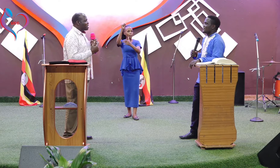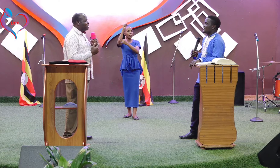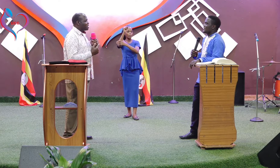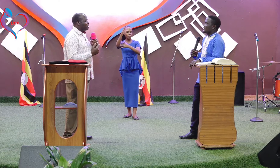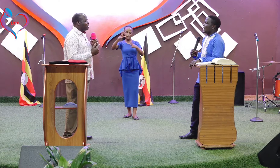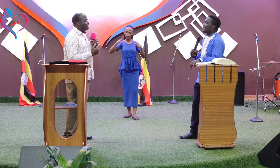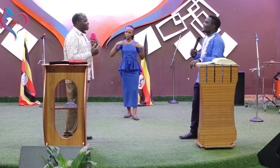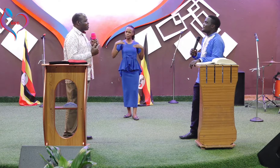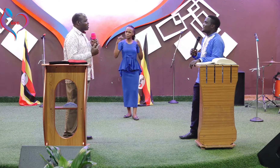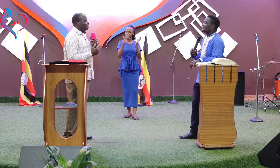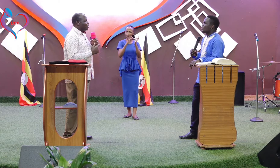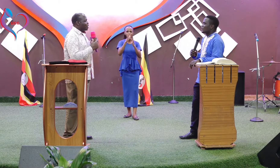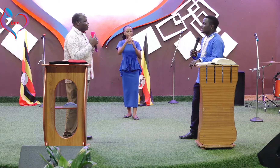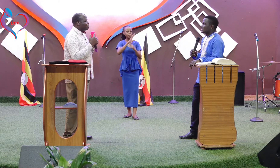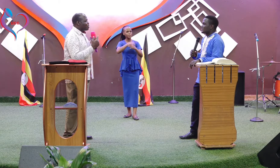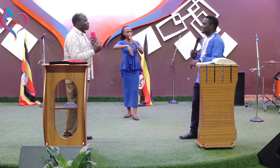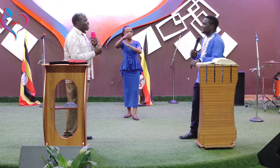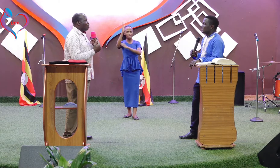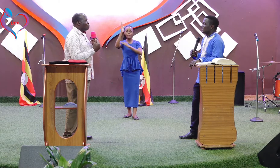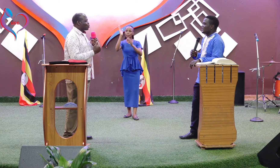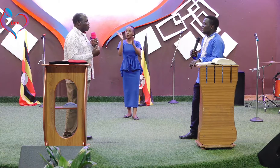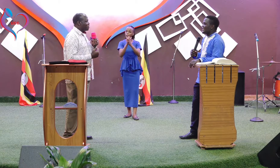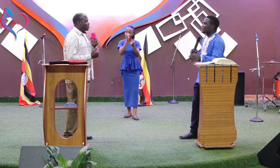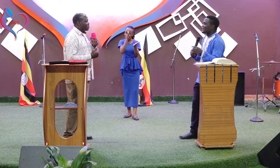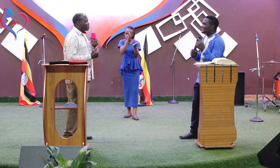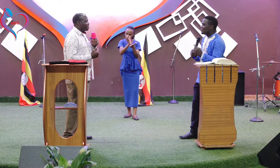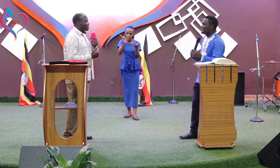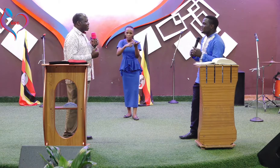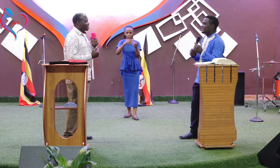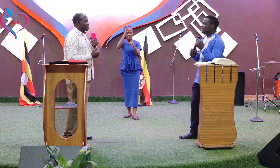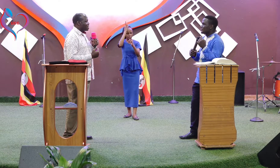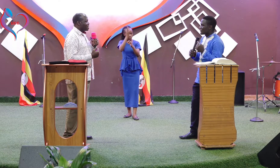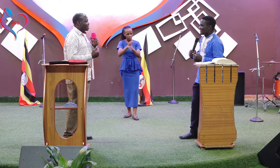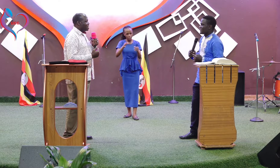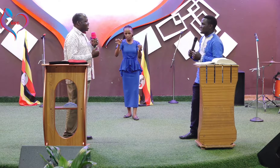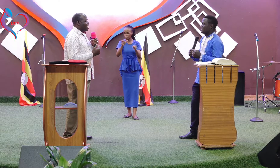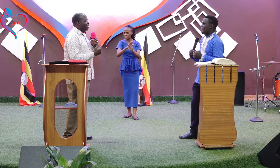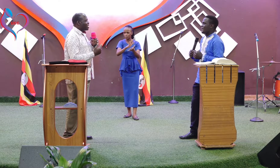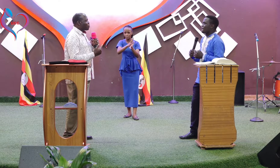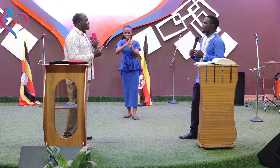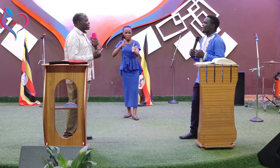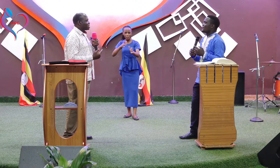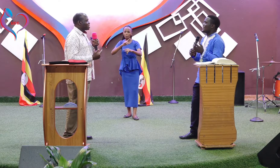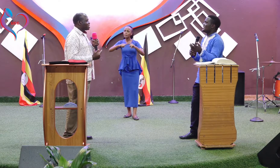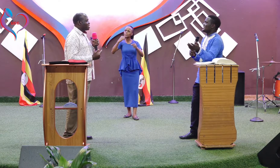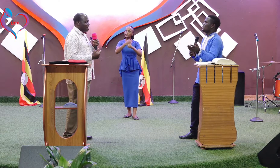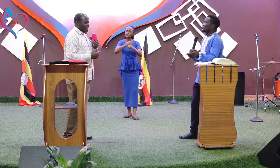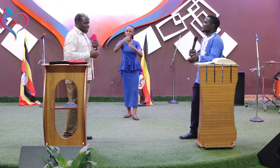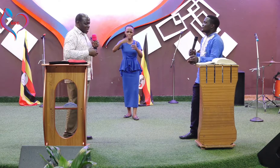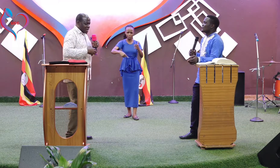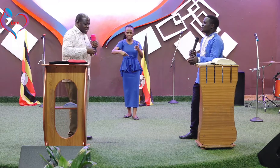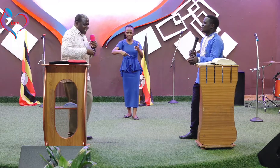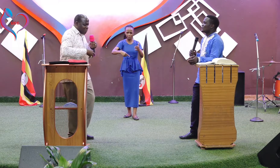n'akkiriza Mukama. Abraham believed God. Nekimubalirwa obutuukirivu. And it was counted on him to be righteous. Naye yakola ki? What did this